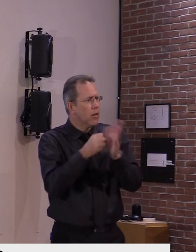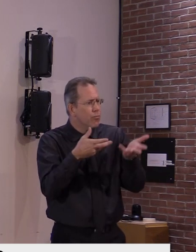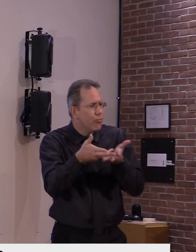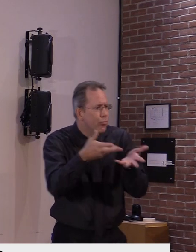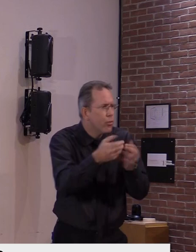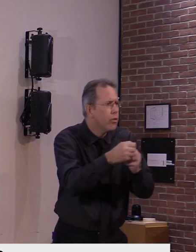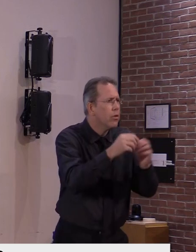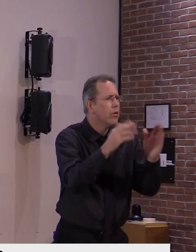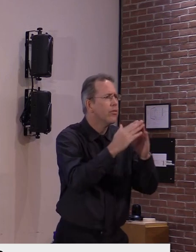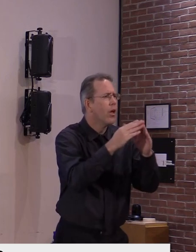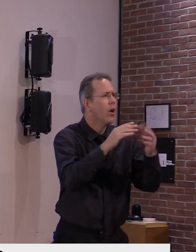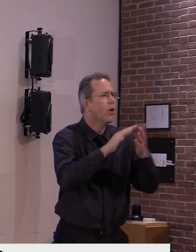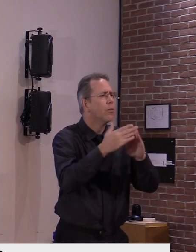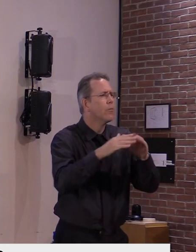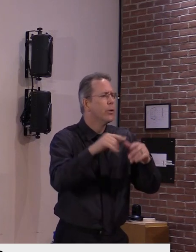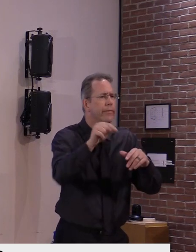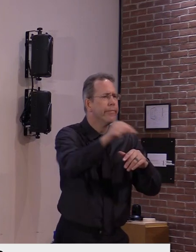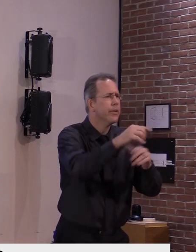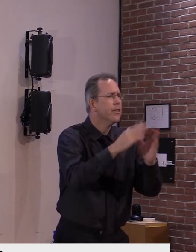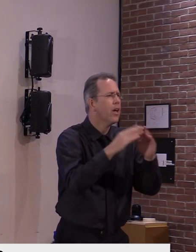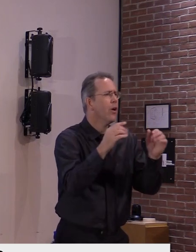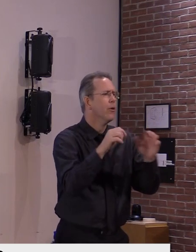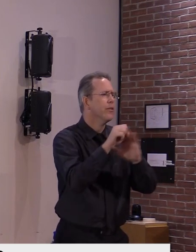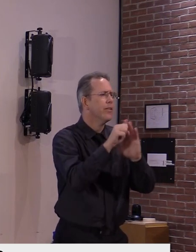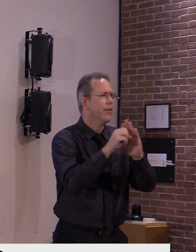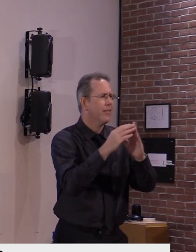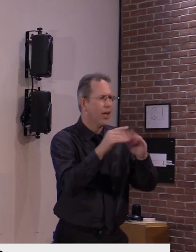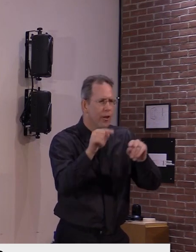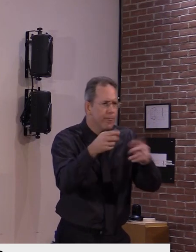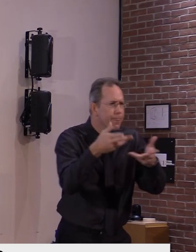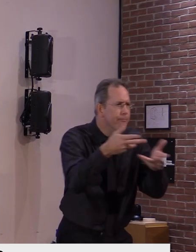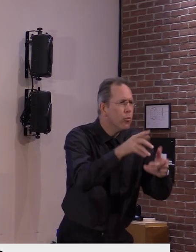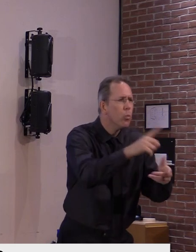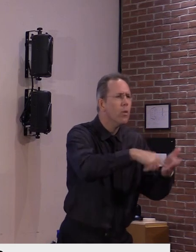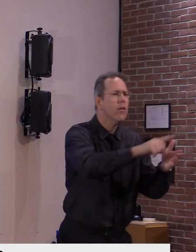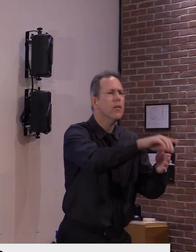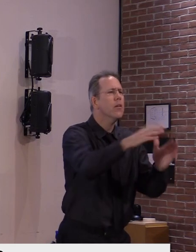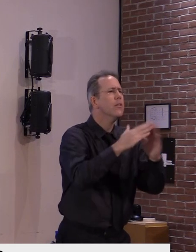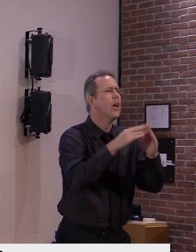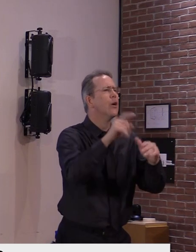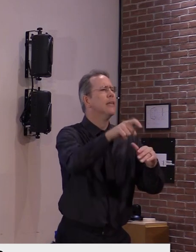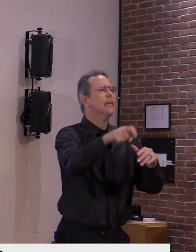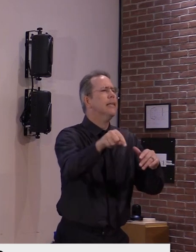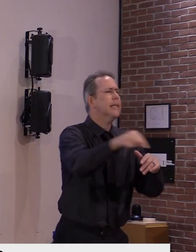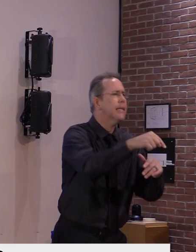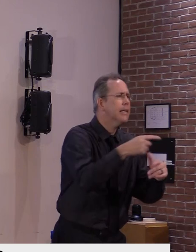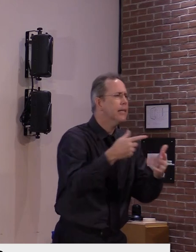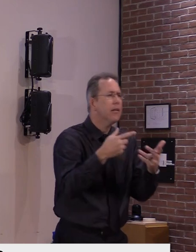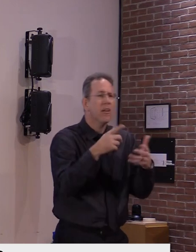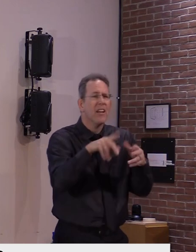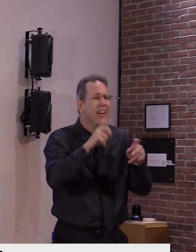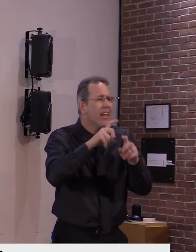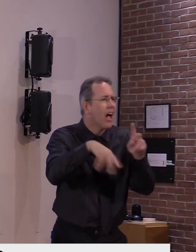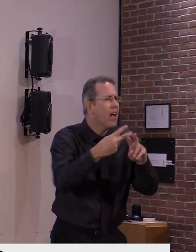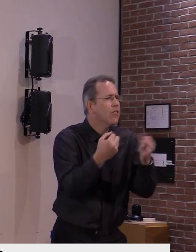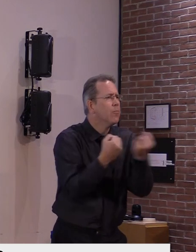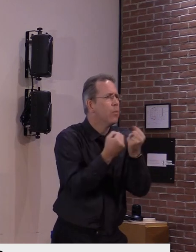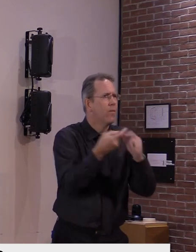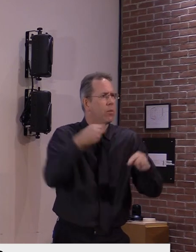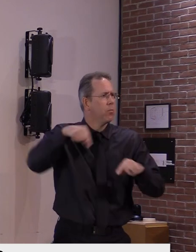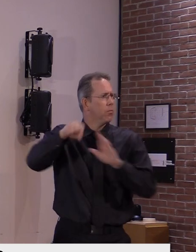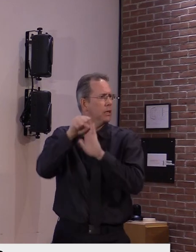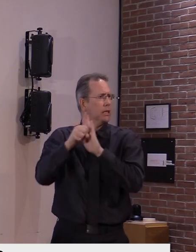kind of initiatives or programs or additional support for places that are experiencing outbreaks right now.